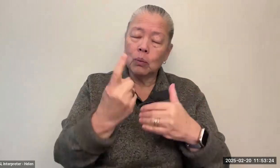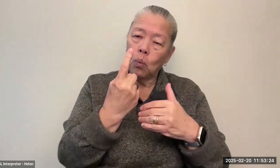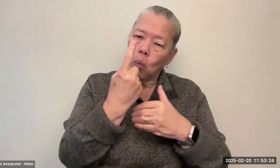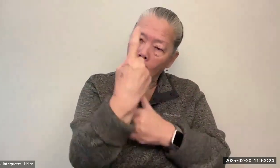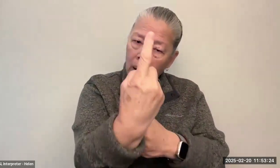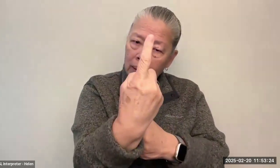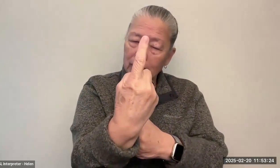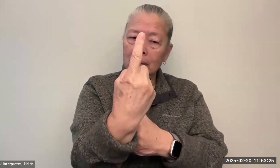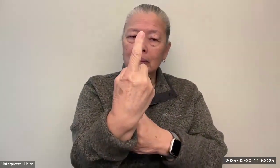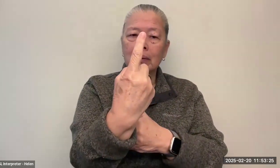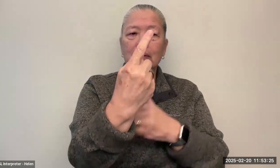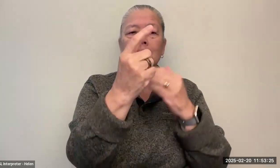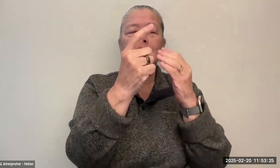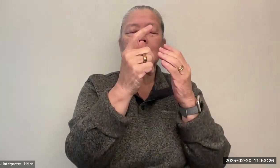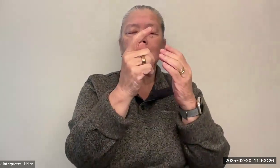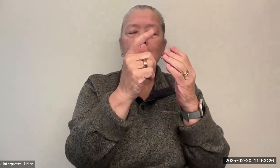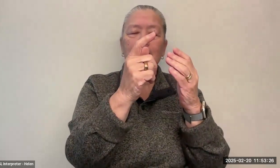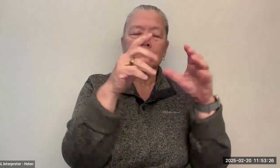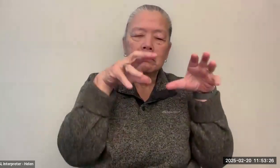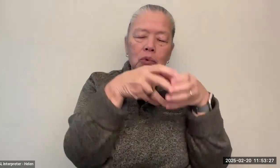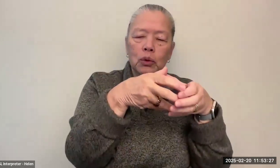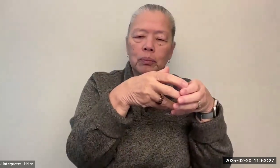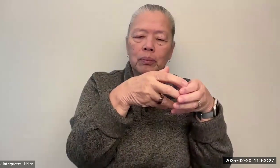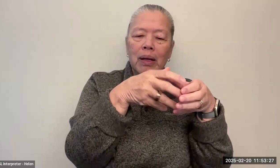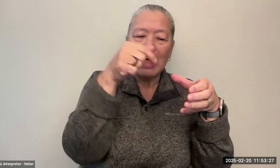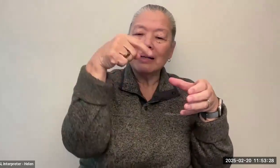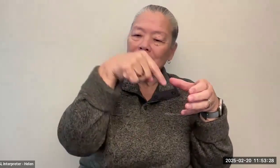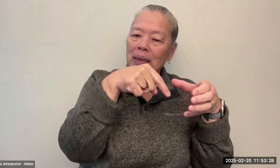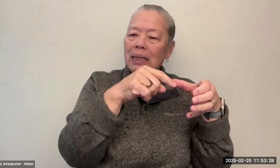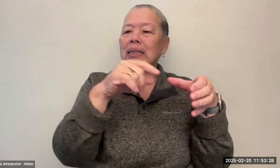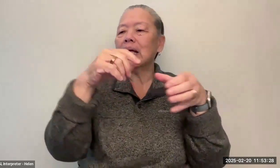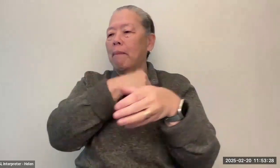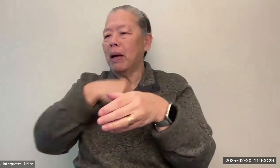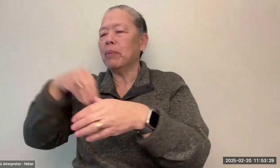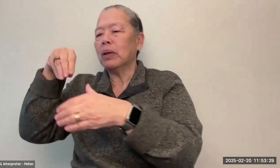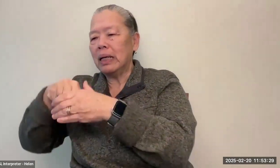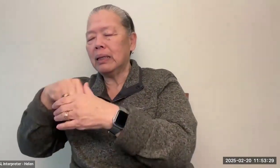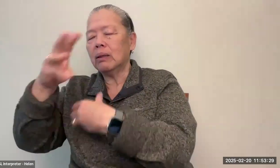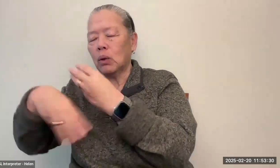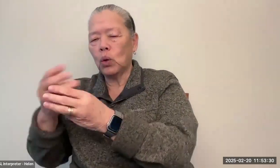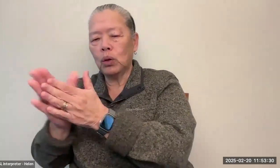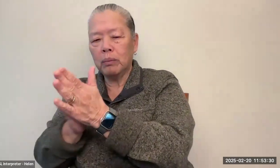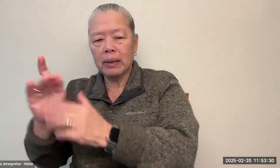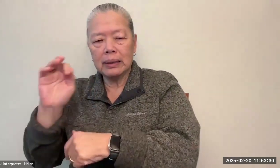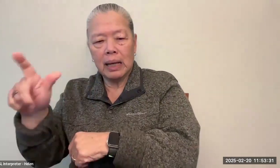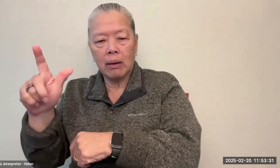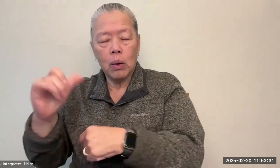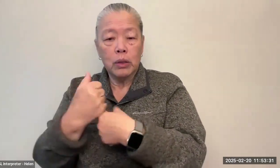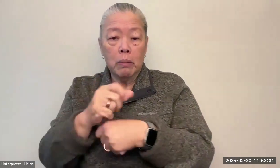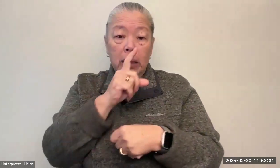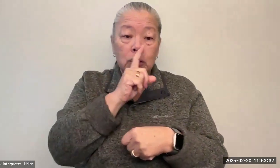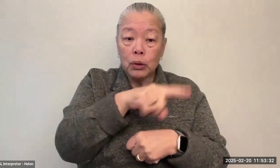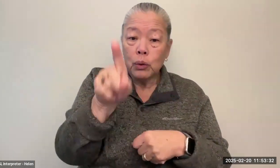World Methodist Council. I want to make sure that everyone is clear that regionalization is